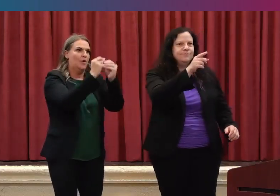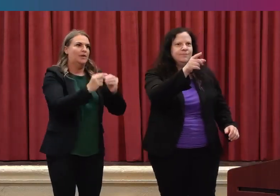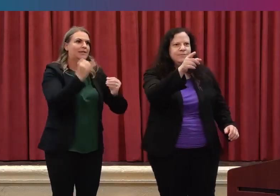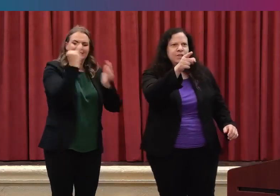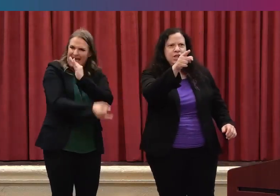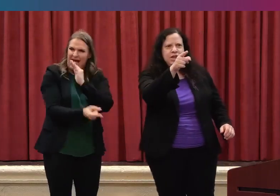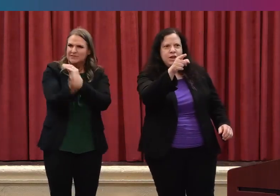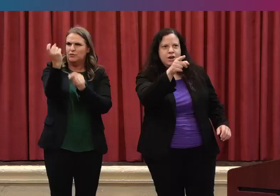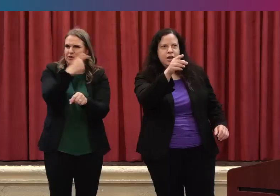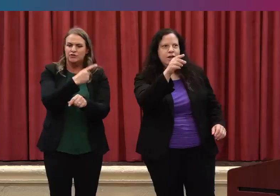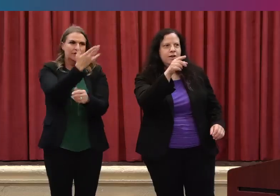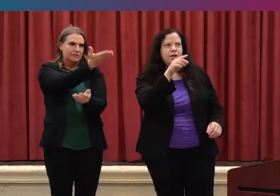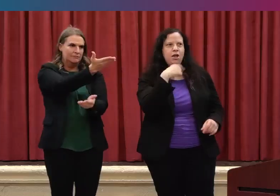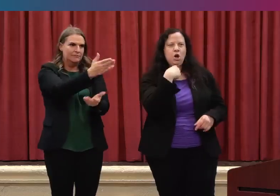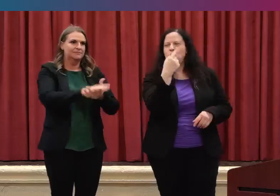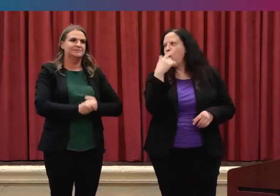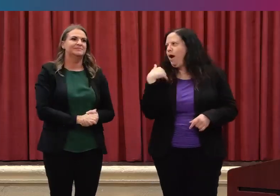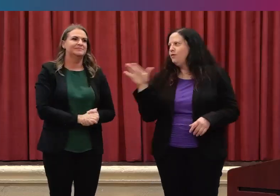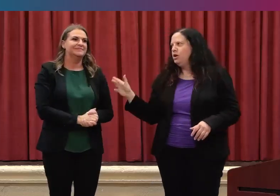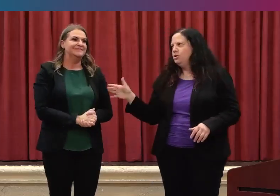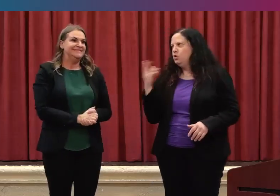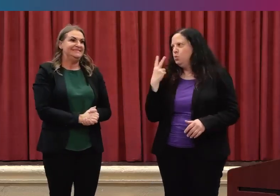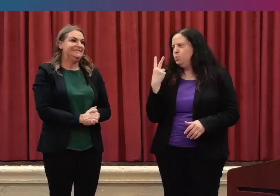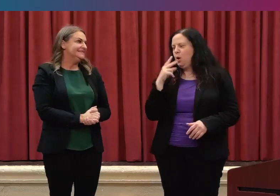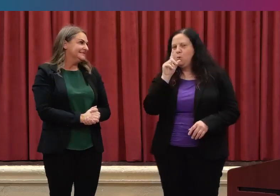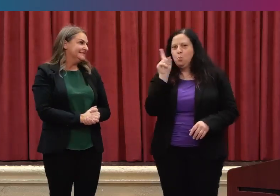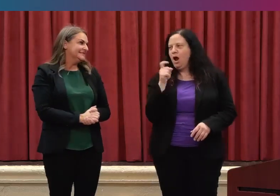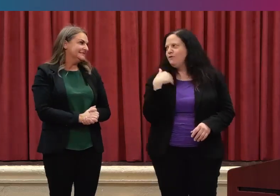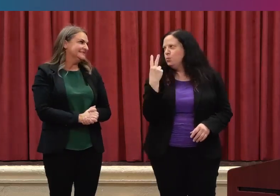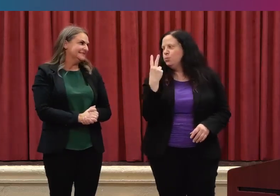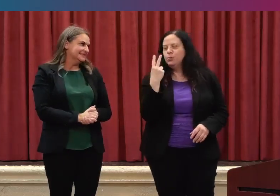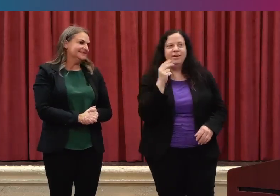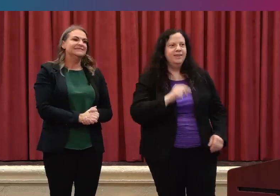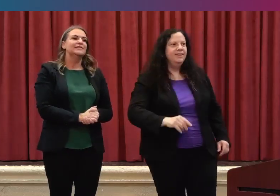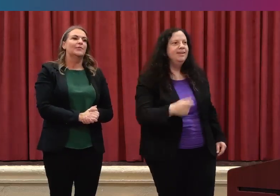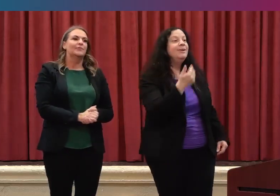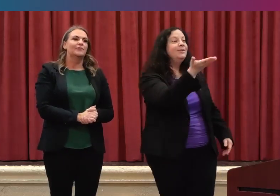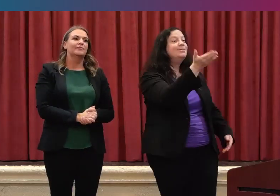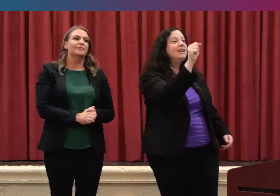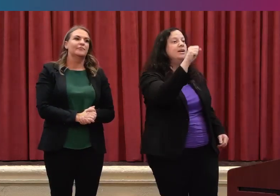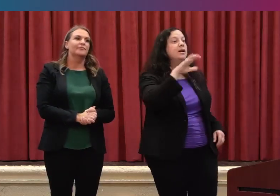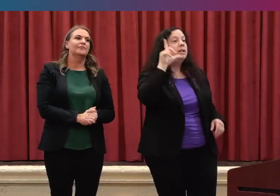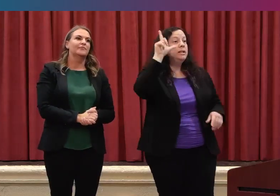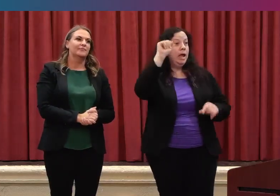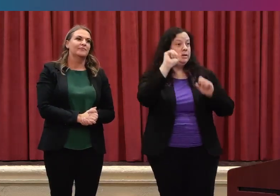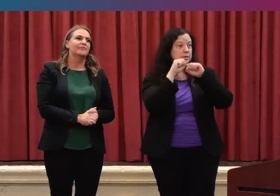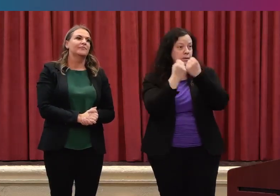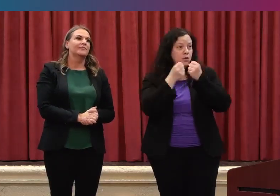more question. This is the last question. Does LifeSign organization focus